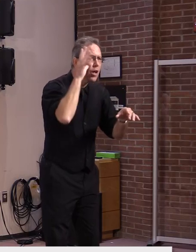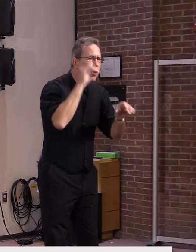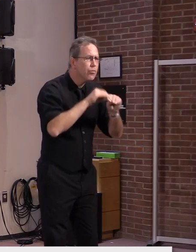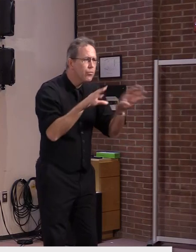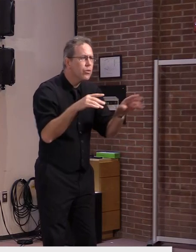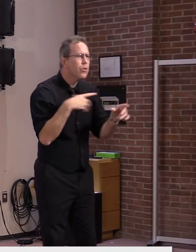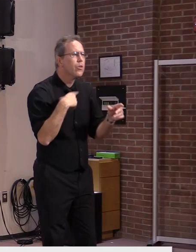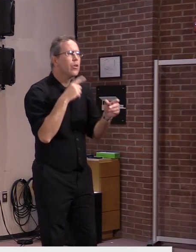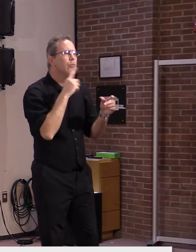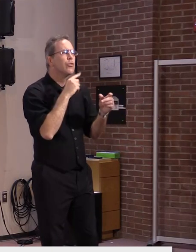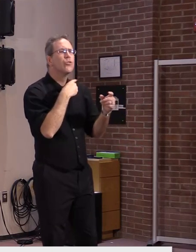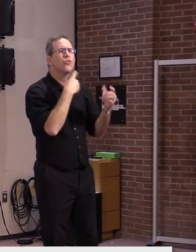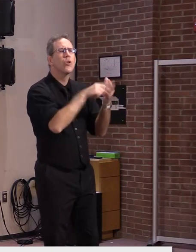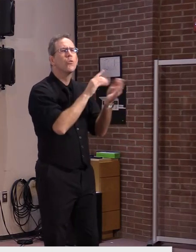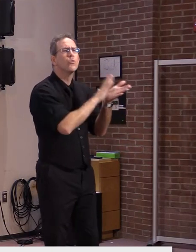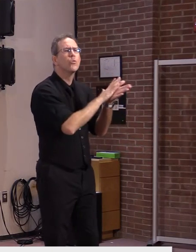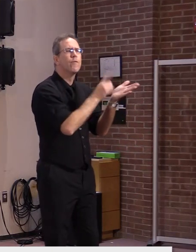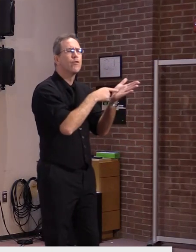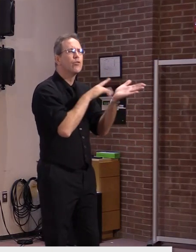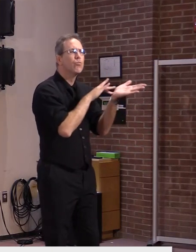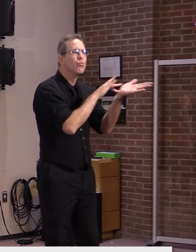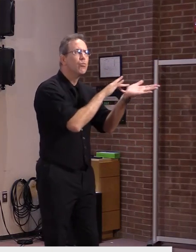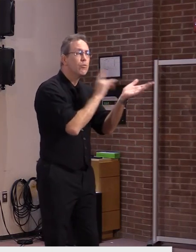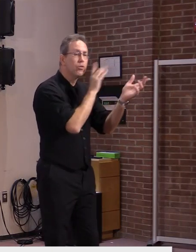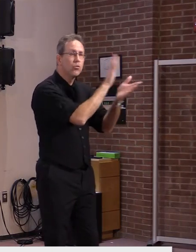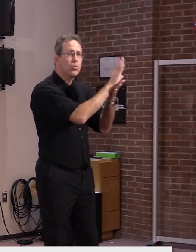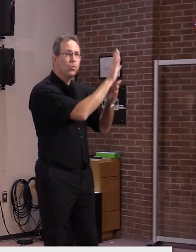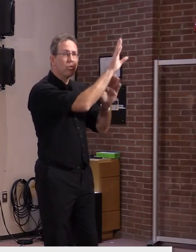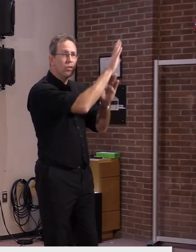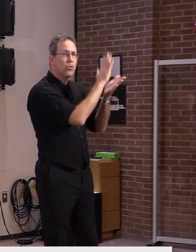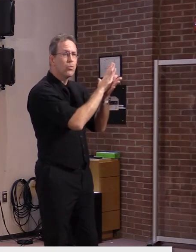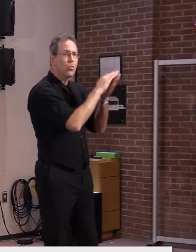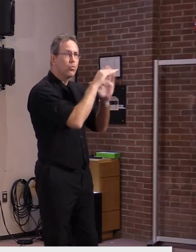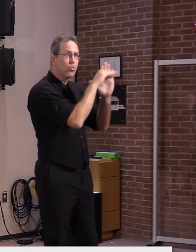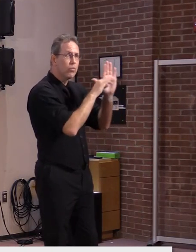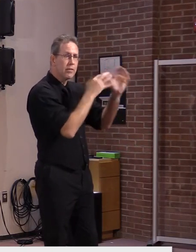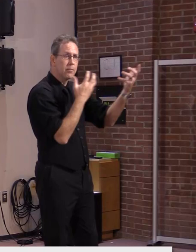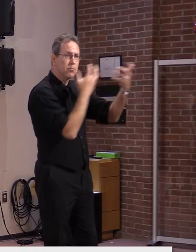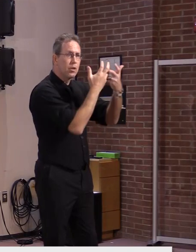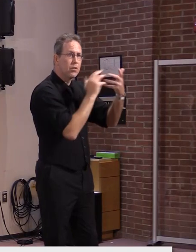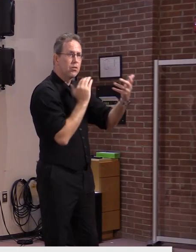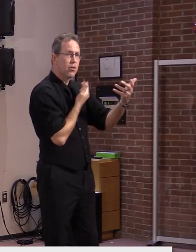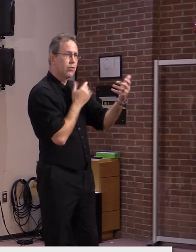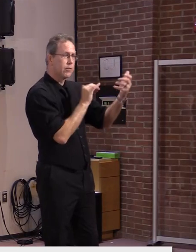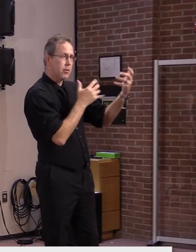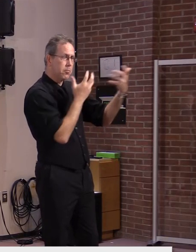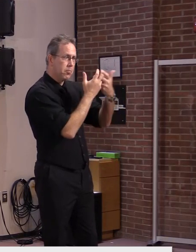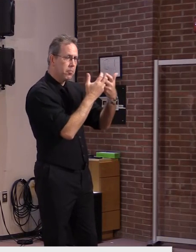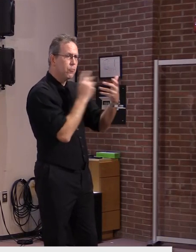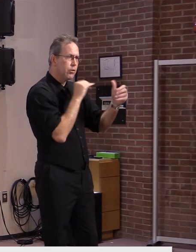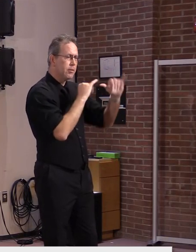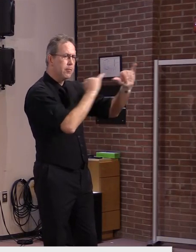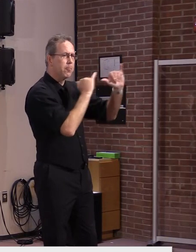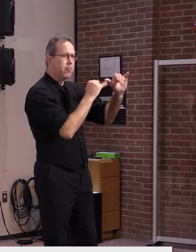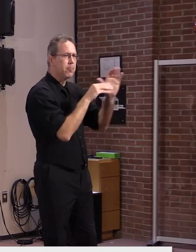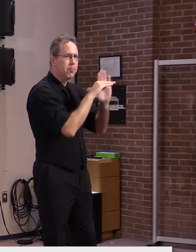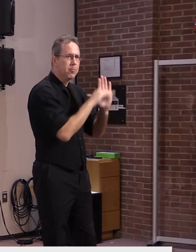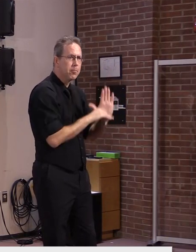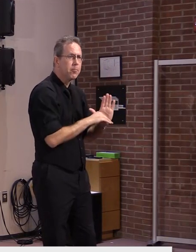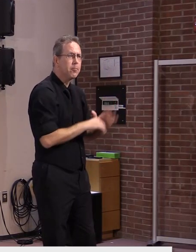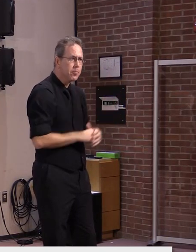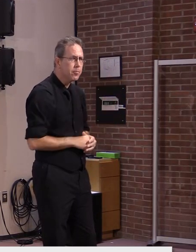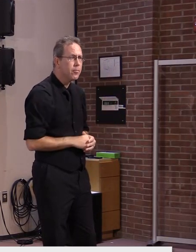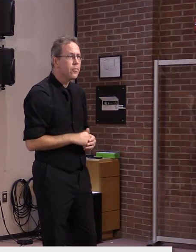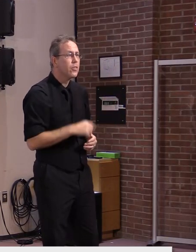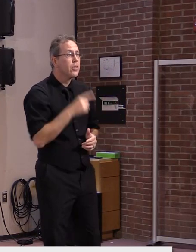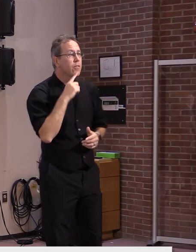schools and recommending that masks be worn for indoor sports so long as masks are being worn in schools.